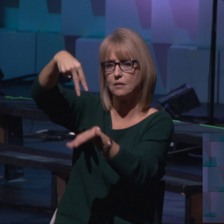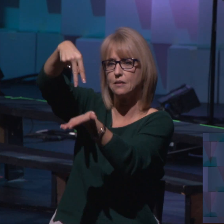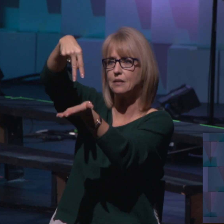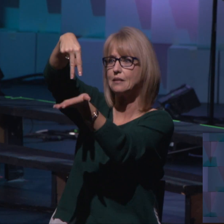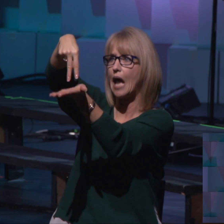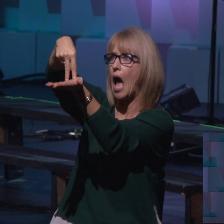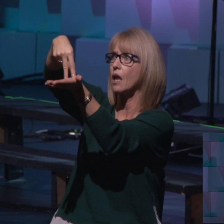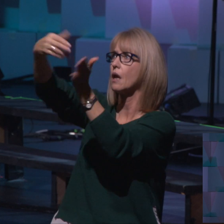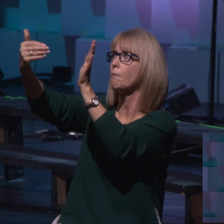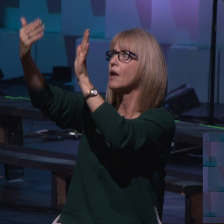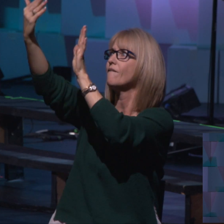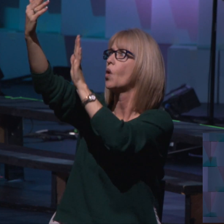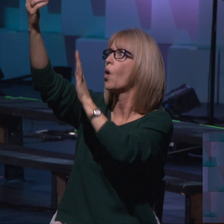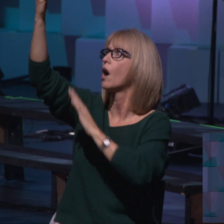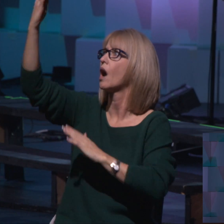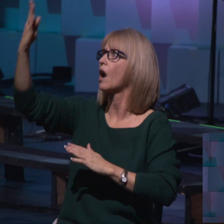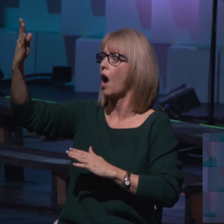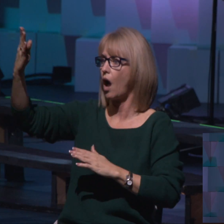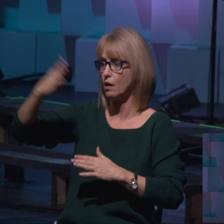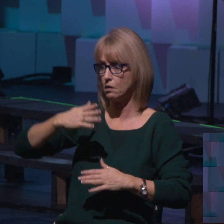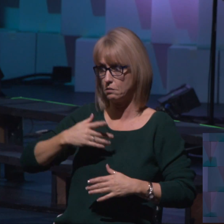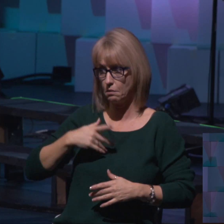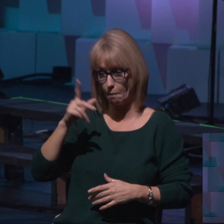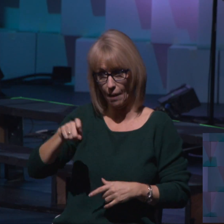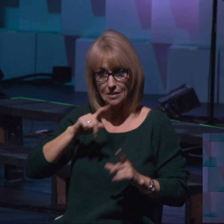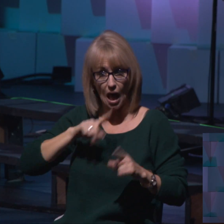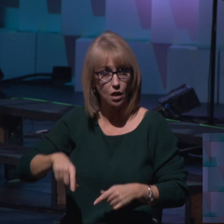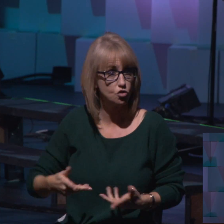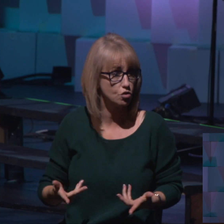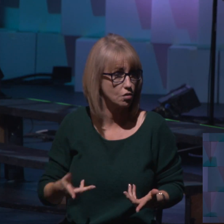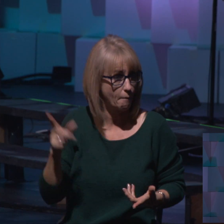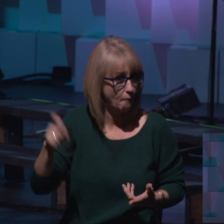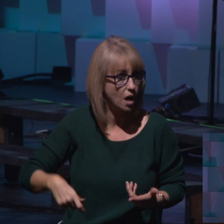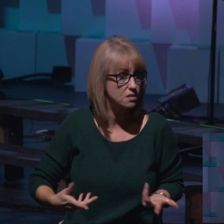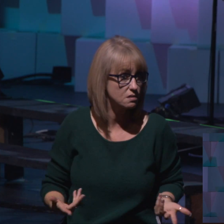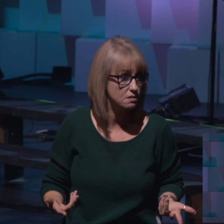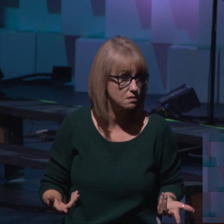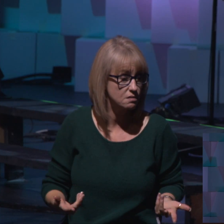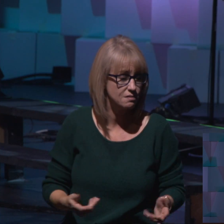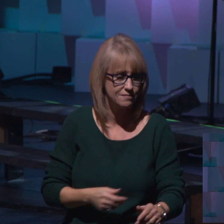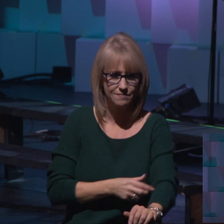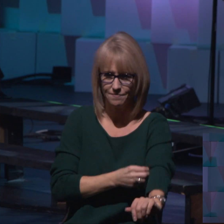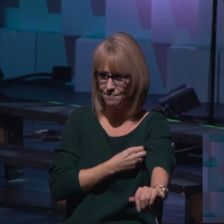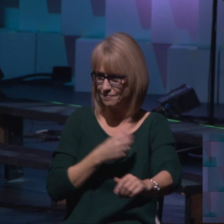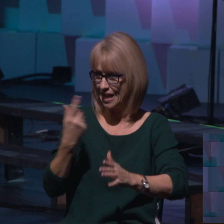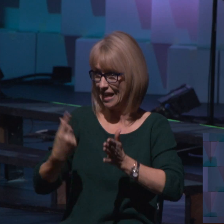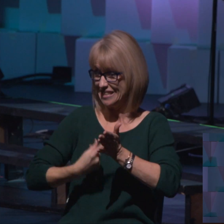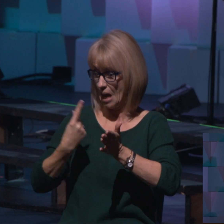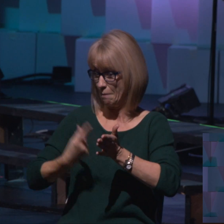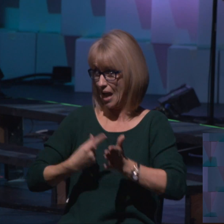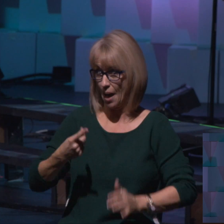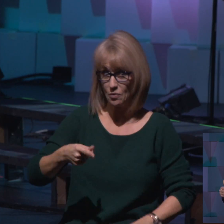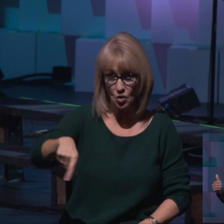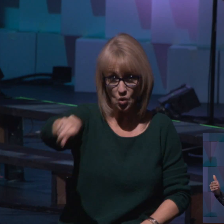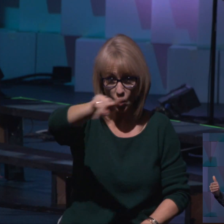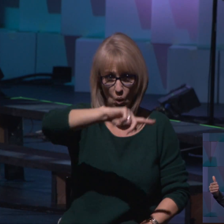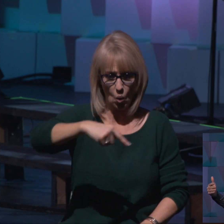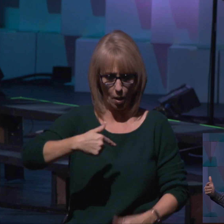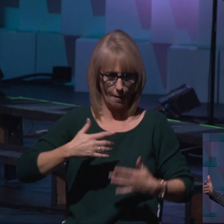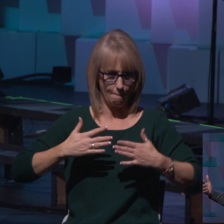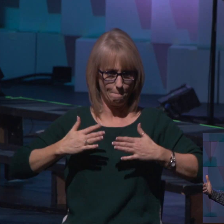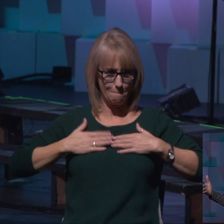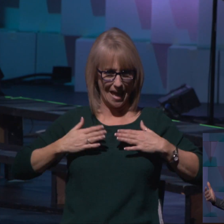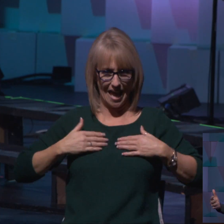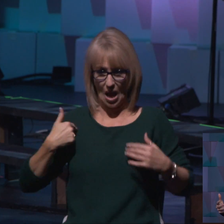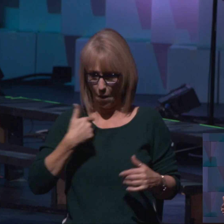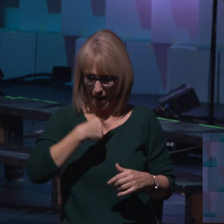up the humble. He recognizes there. Sometimes we go in this path that we're actually going after just like those other guys do. We